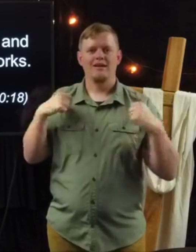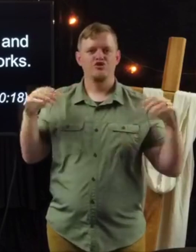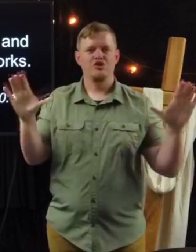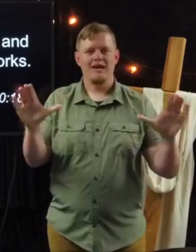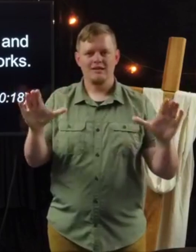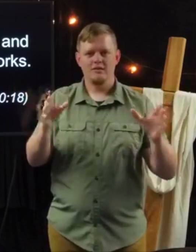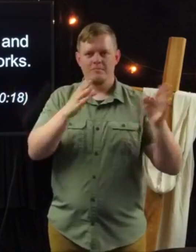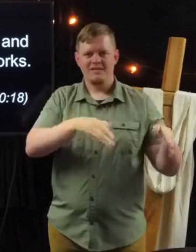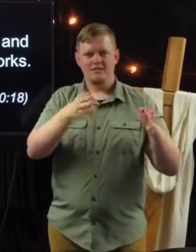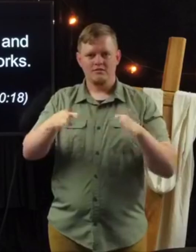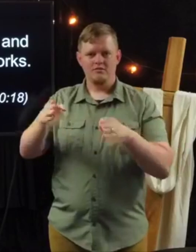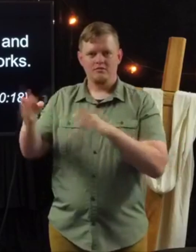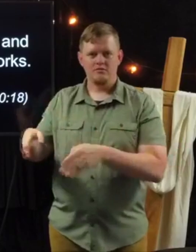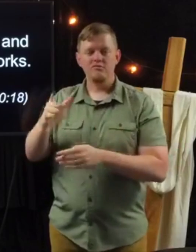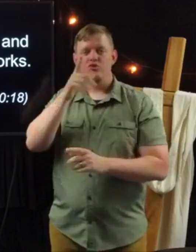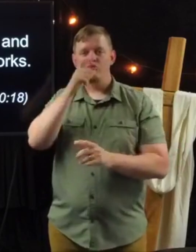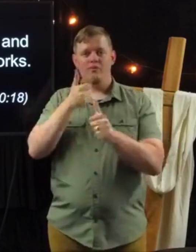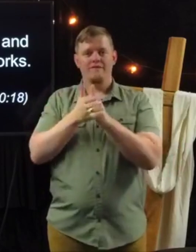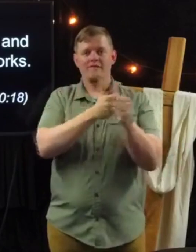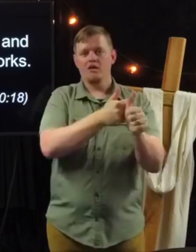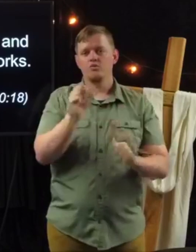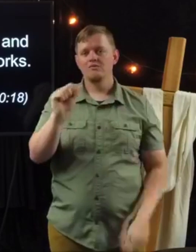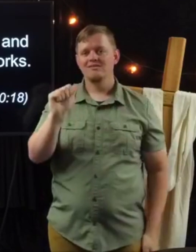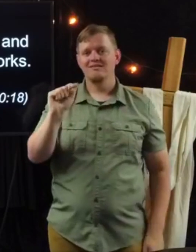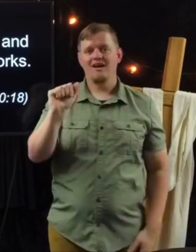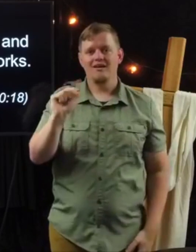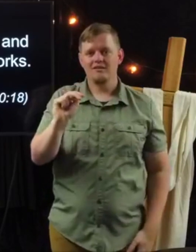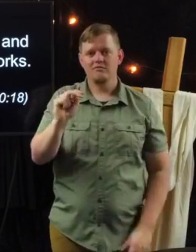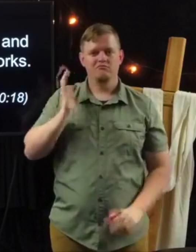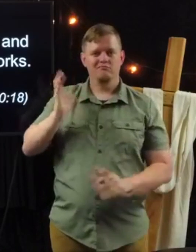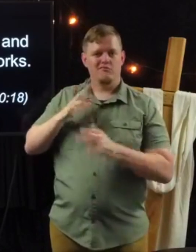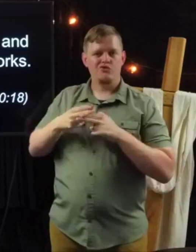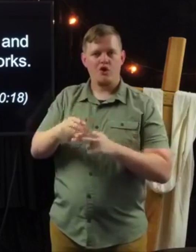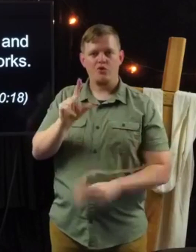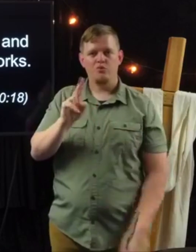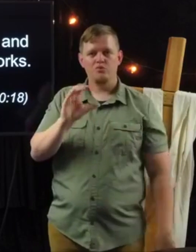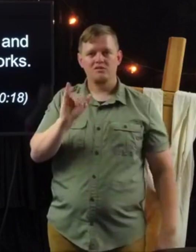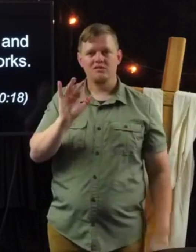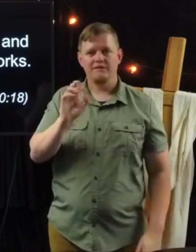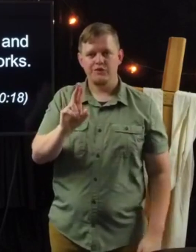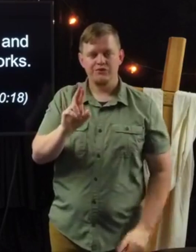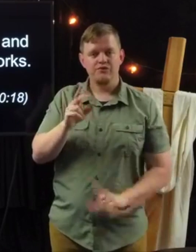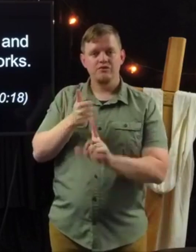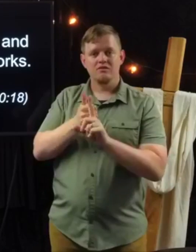actually angels, angelic beings, who have followed Satan. Before Satan, his name was